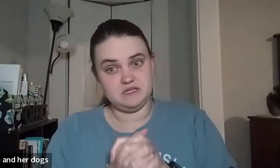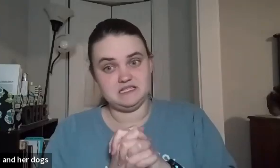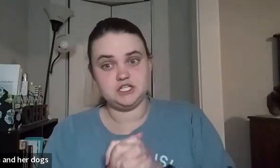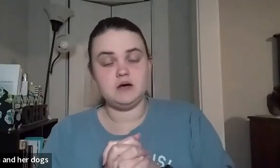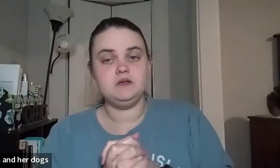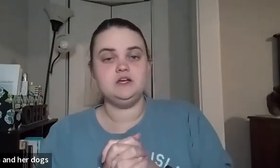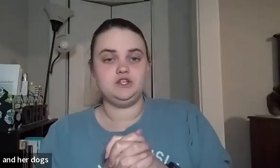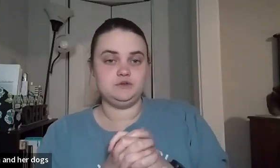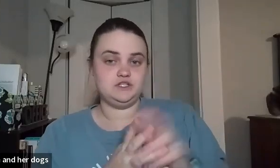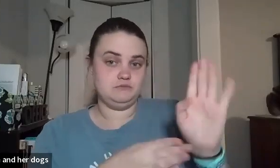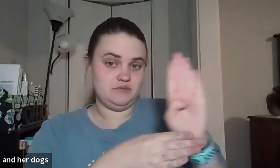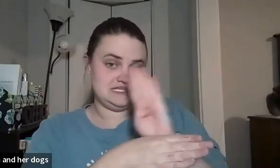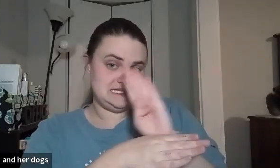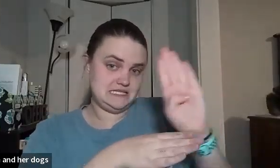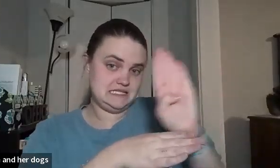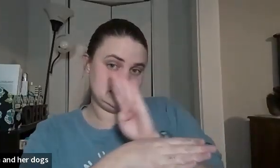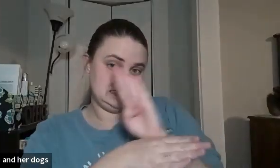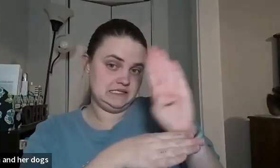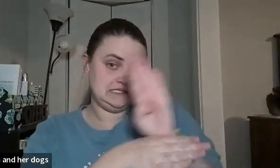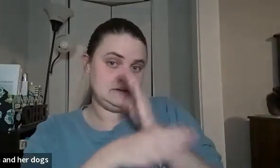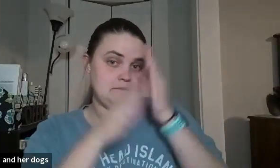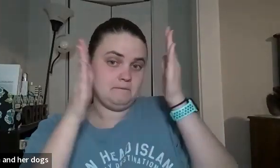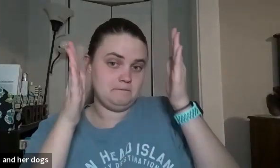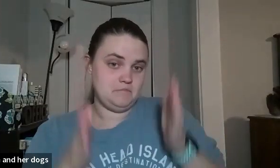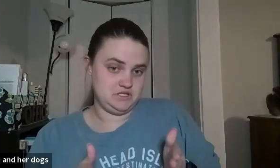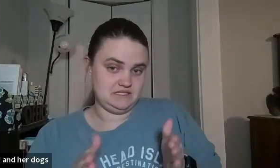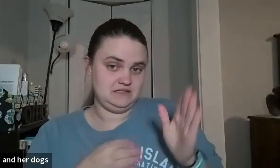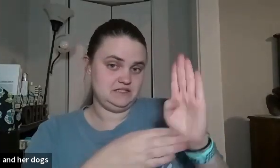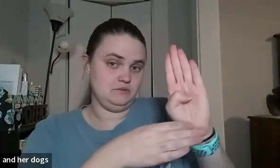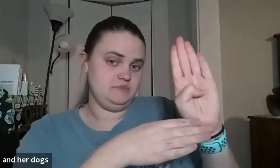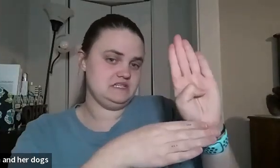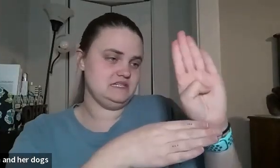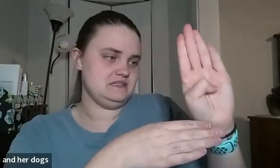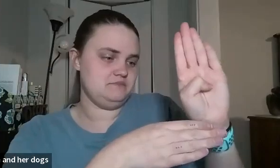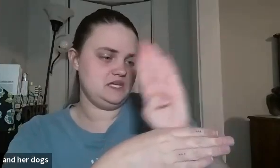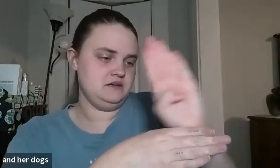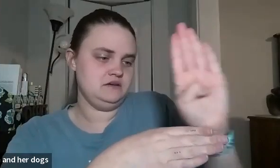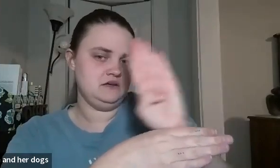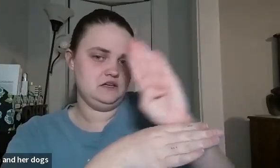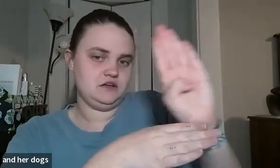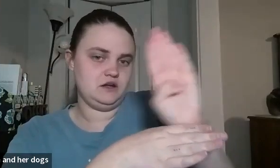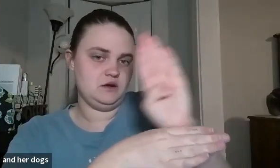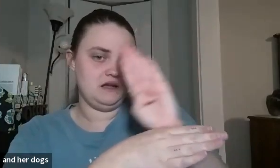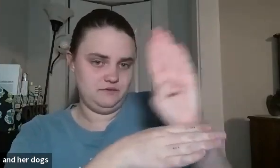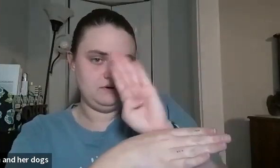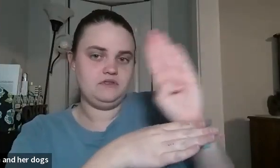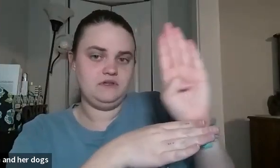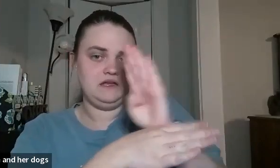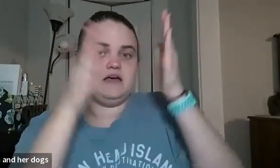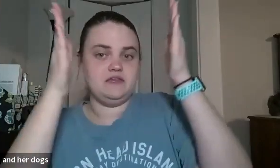business job, you would do business person. So business is a B, you're going to go back and forth and then you